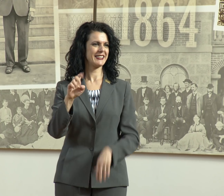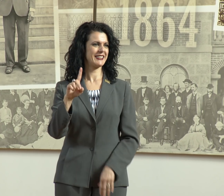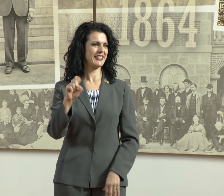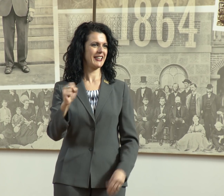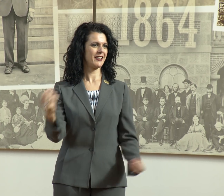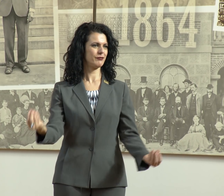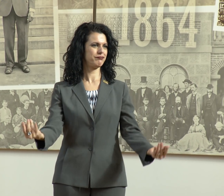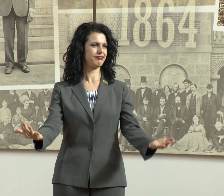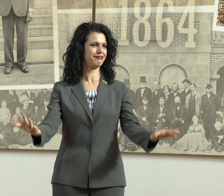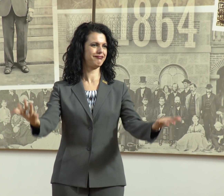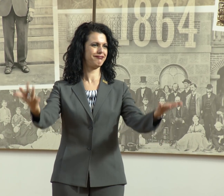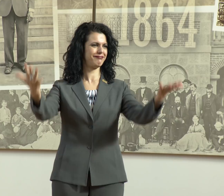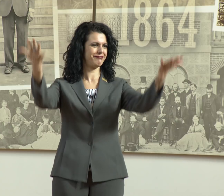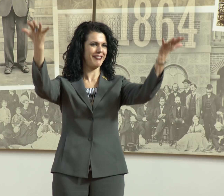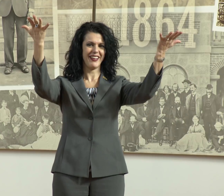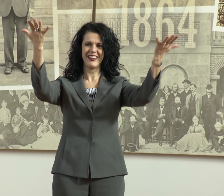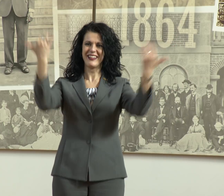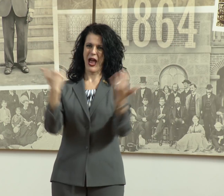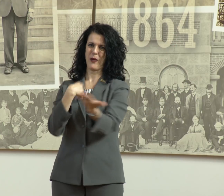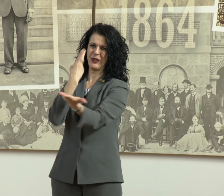Thank you. And you see the